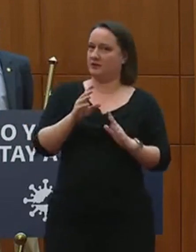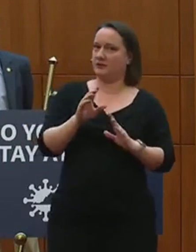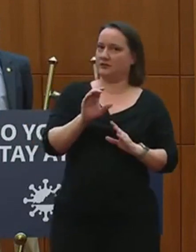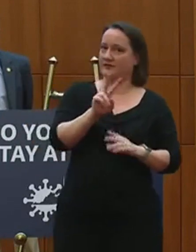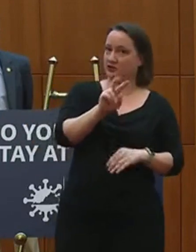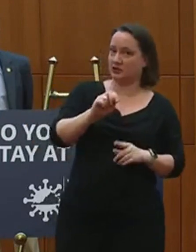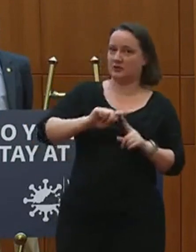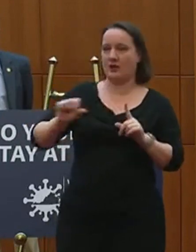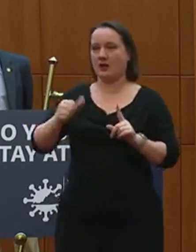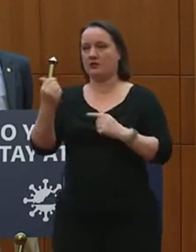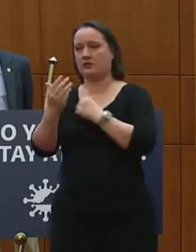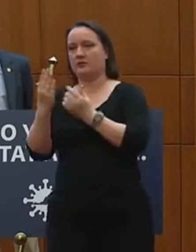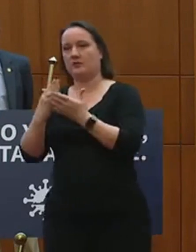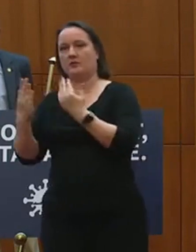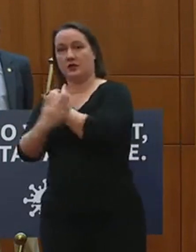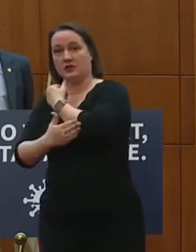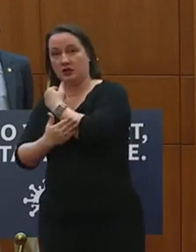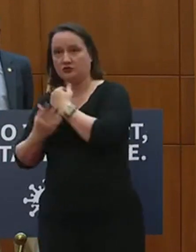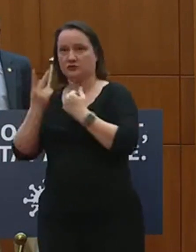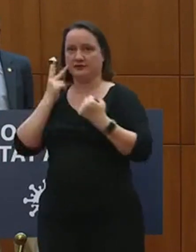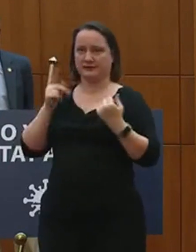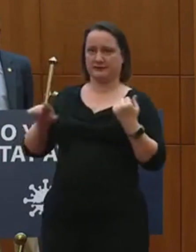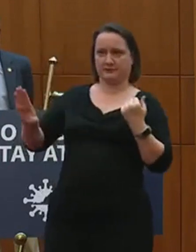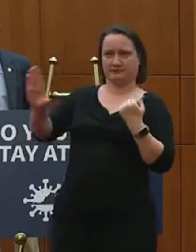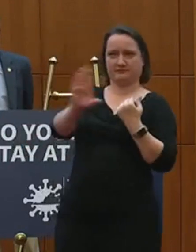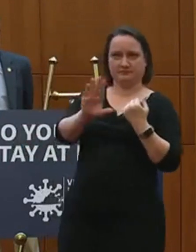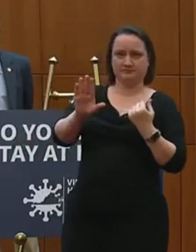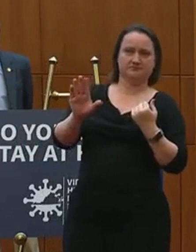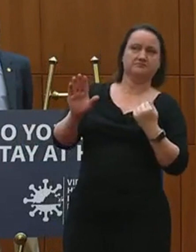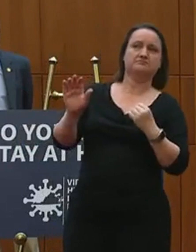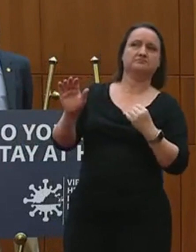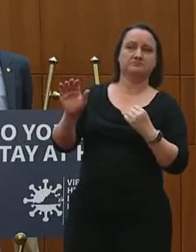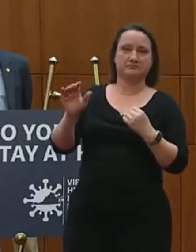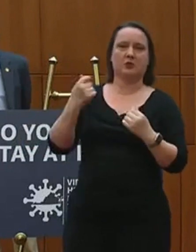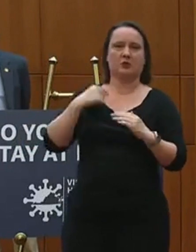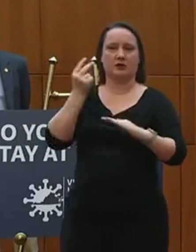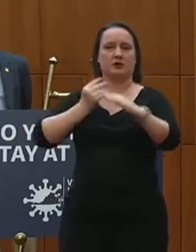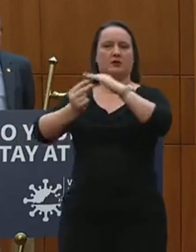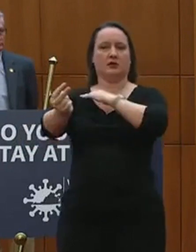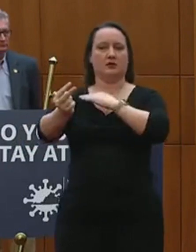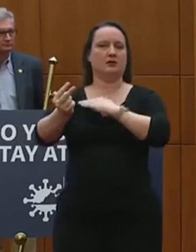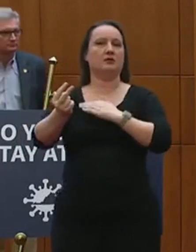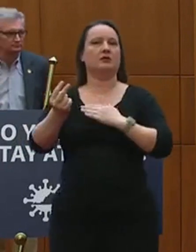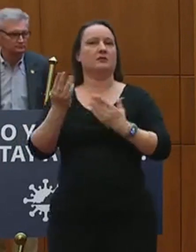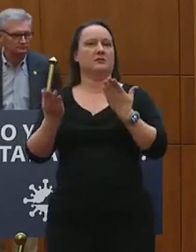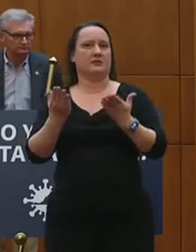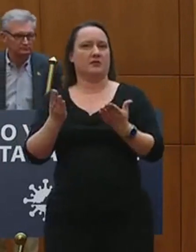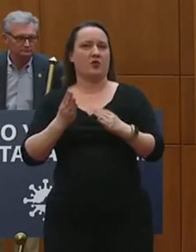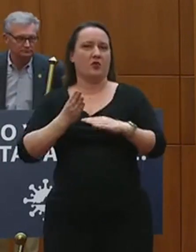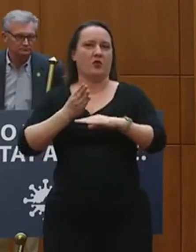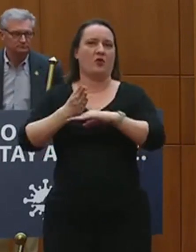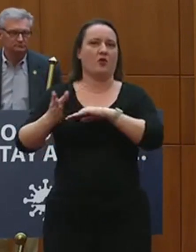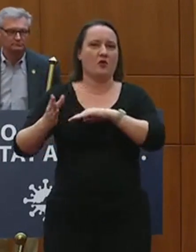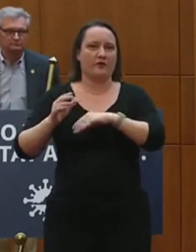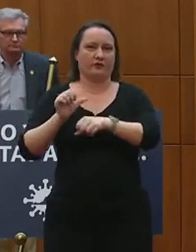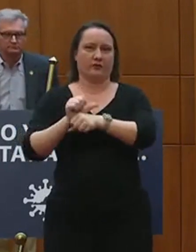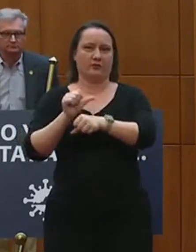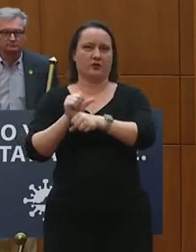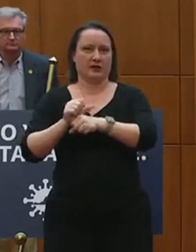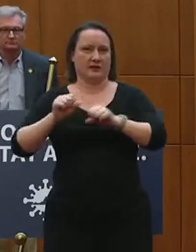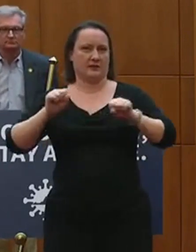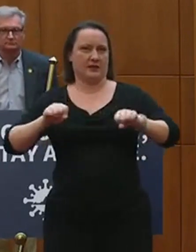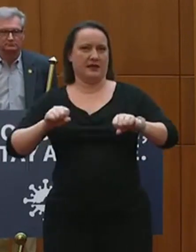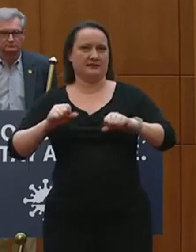of the country, we anticipate overburdening the capacity of our current healthcare system.